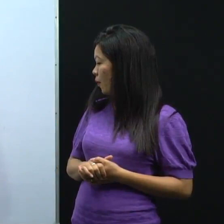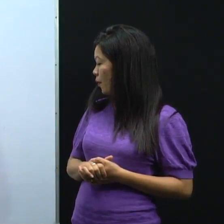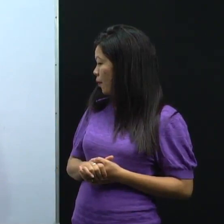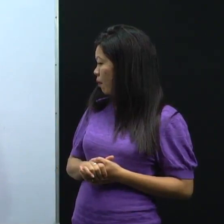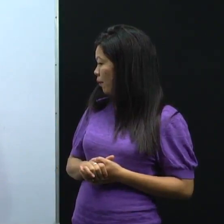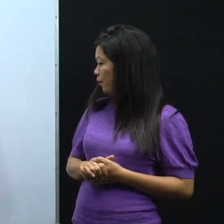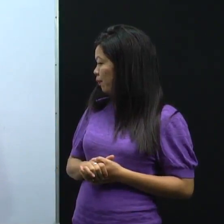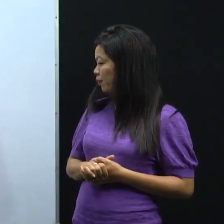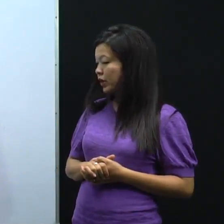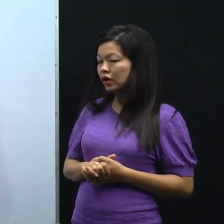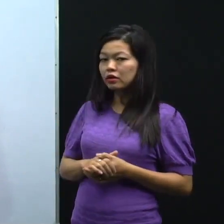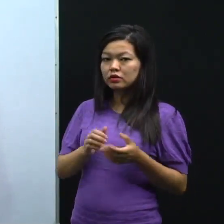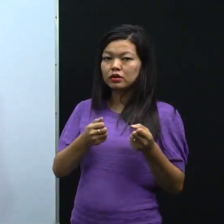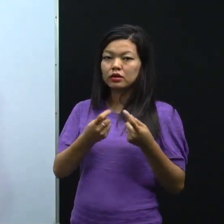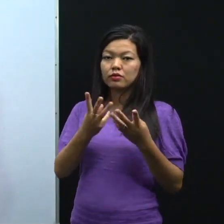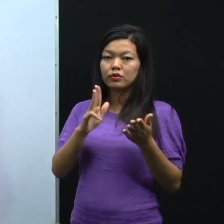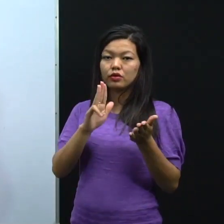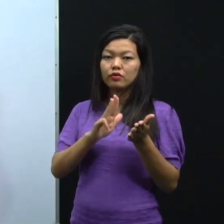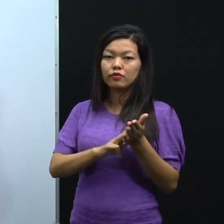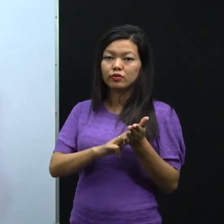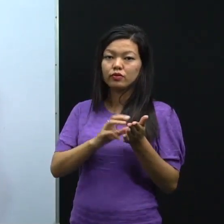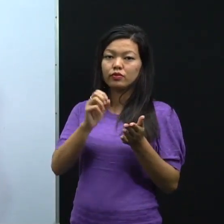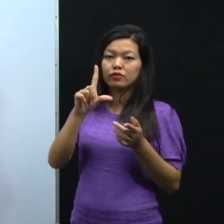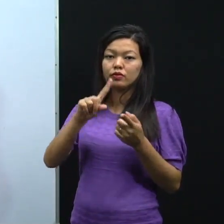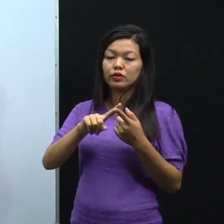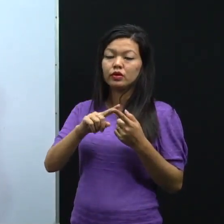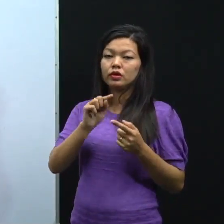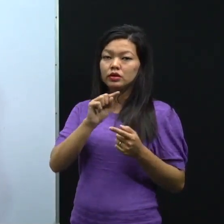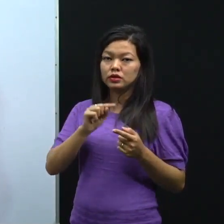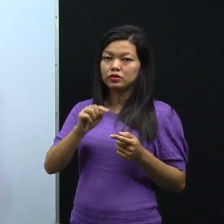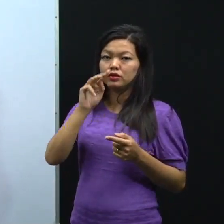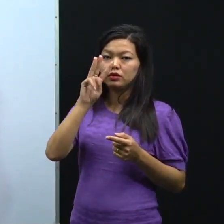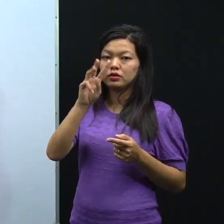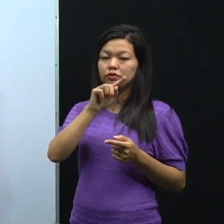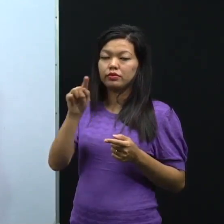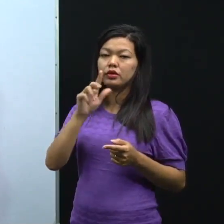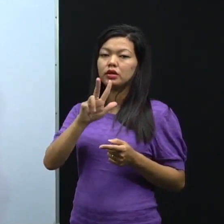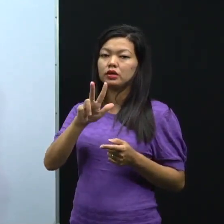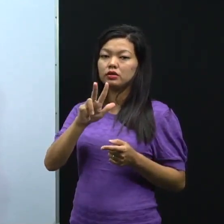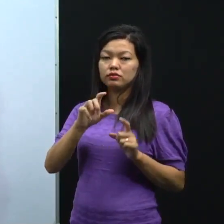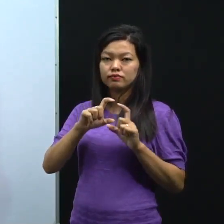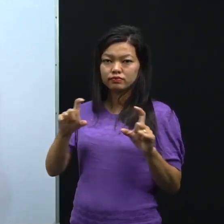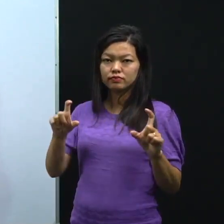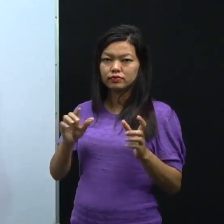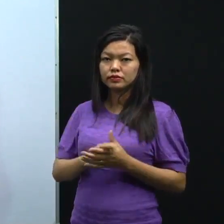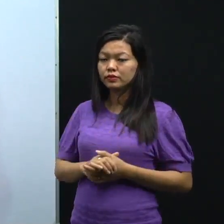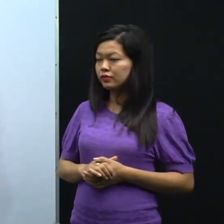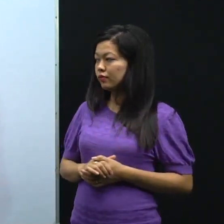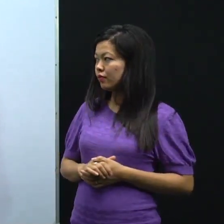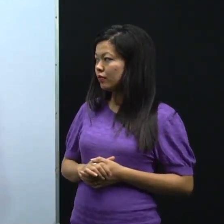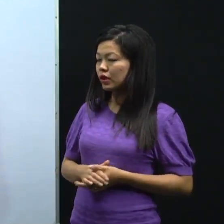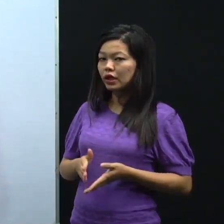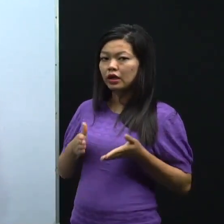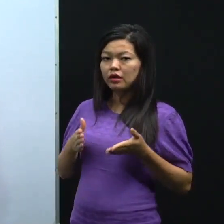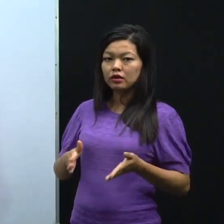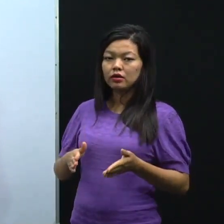So we can say that the number of mole is 3 upon 8. Clear, students? Now, applying